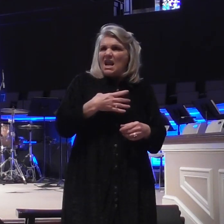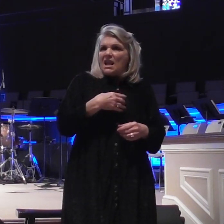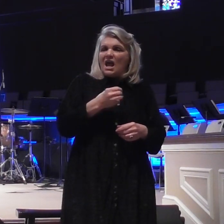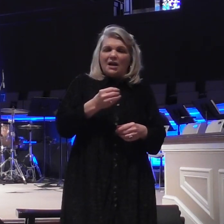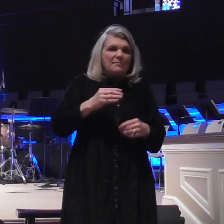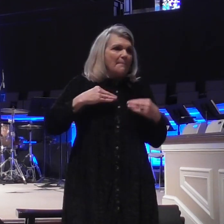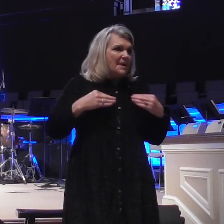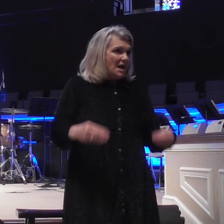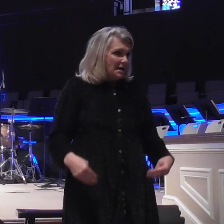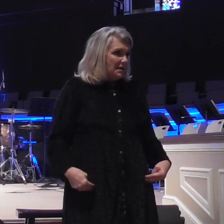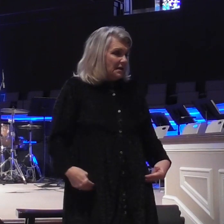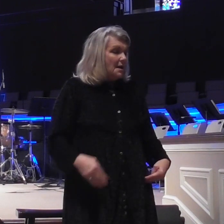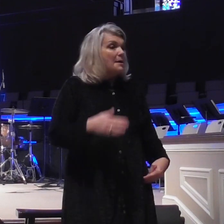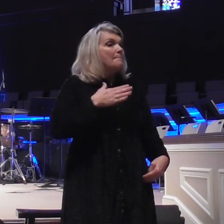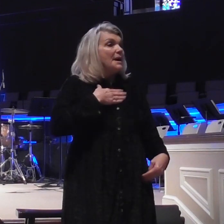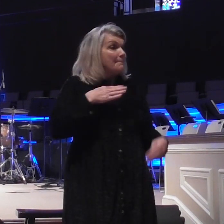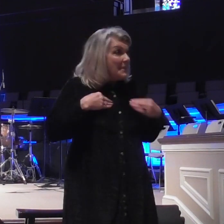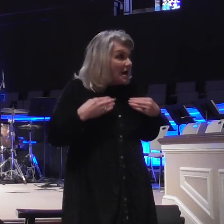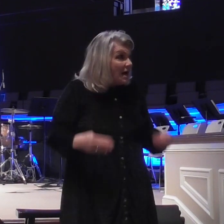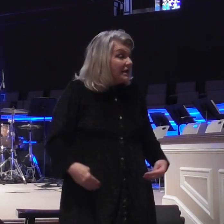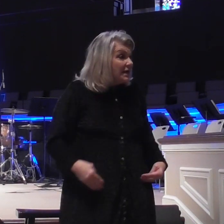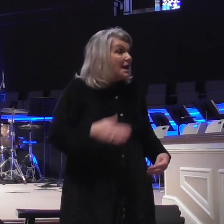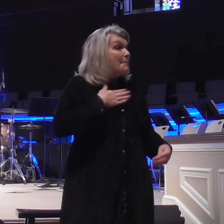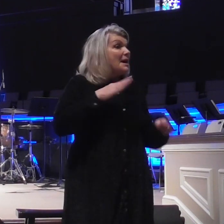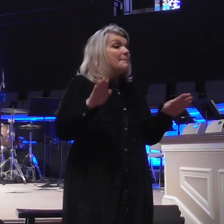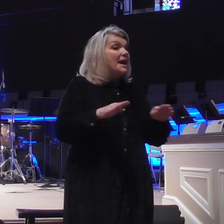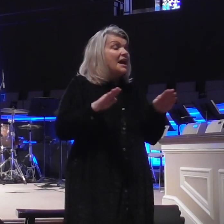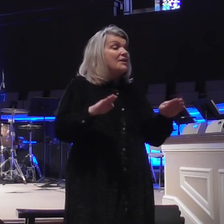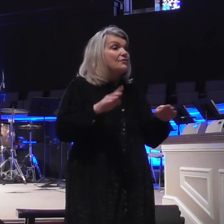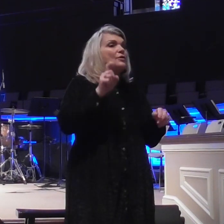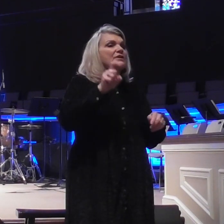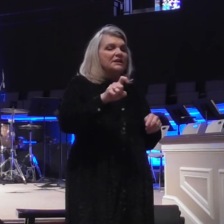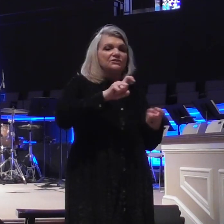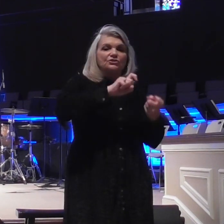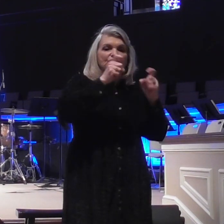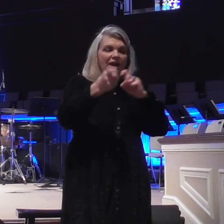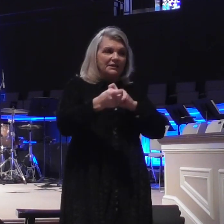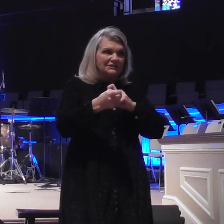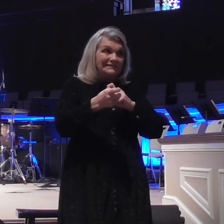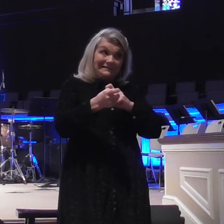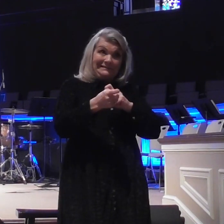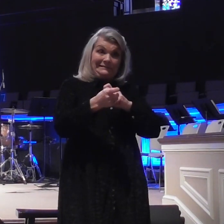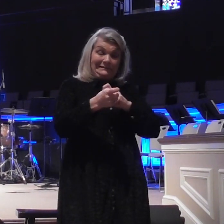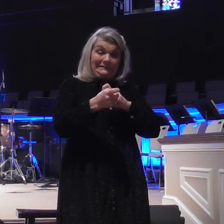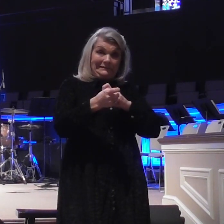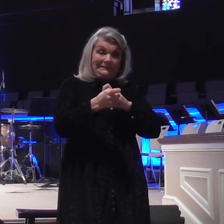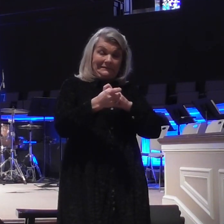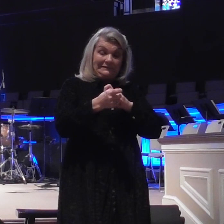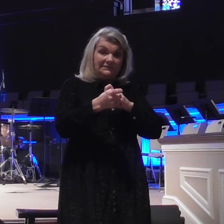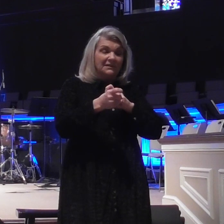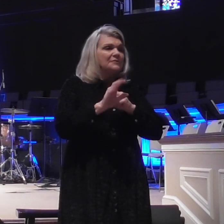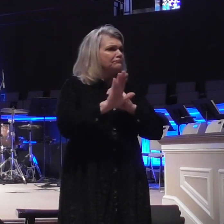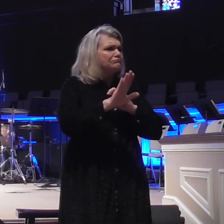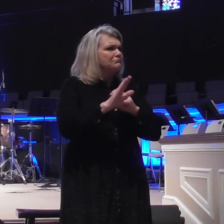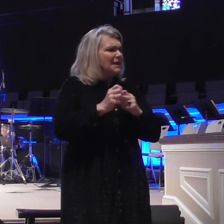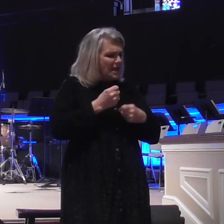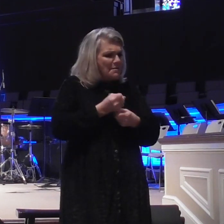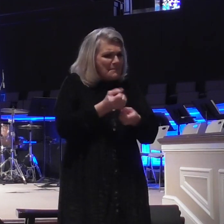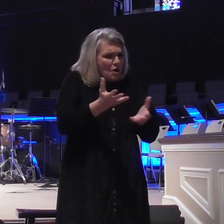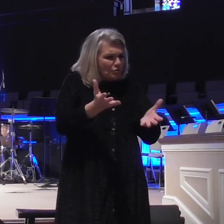my behavior must change. Now, let me say this. Emotions are important, okay? And emotions